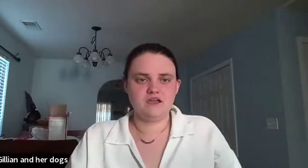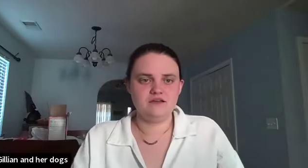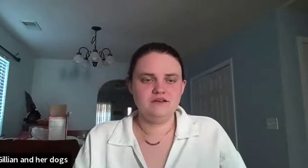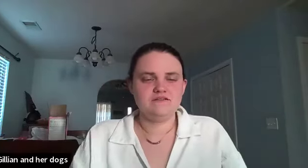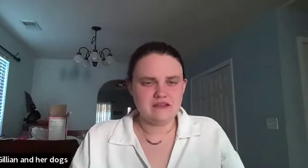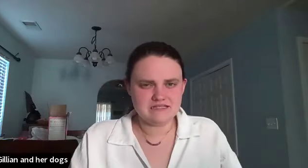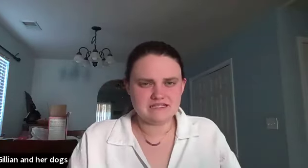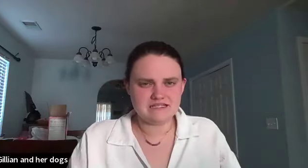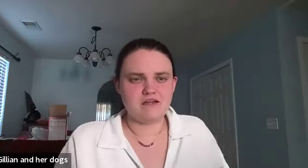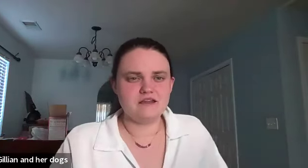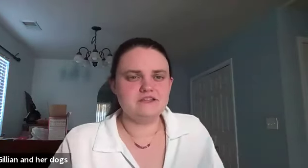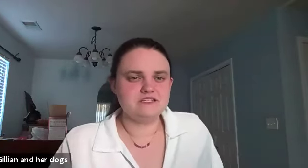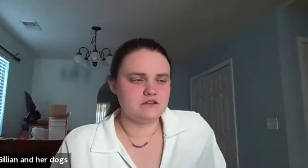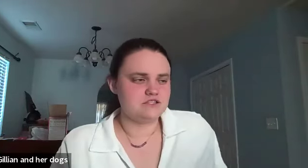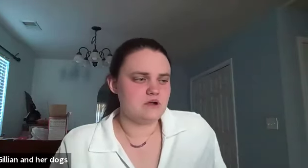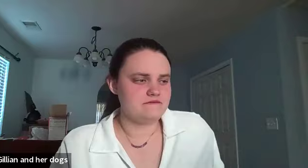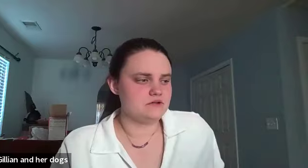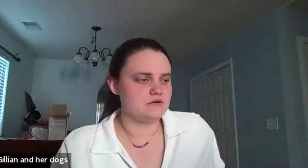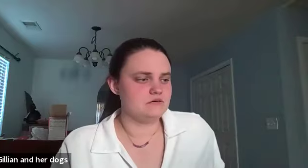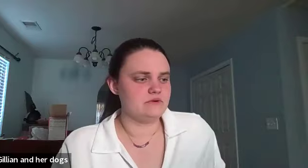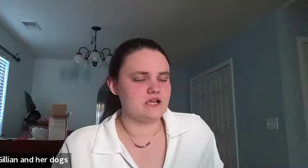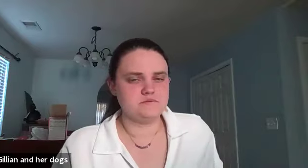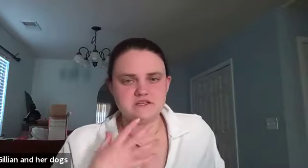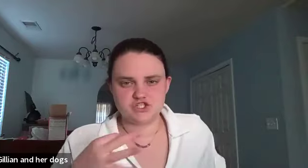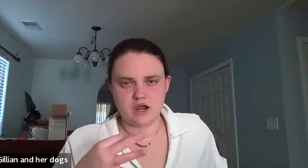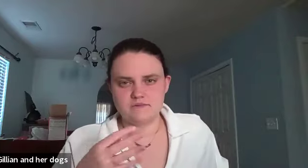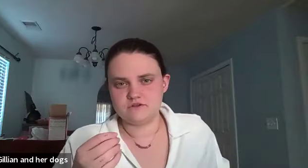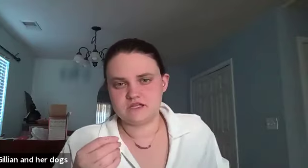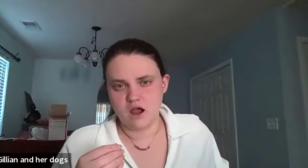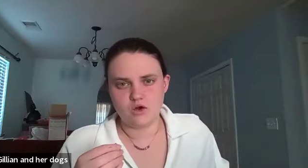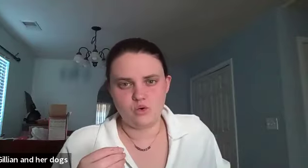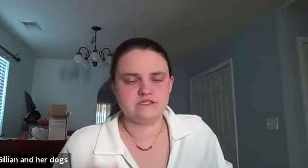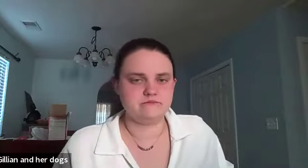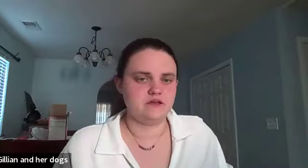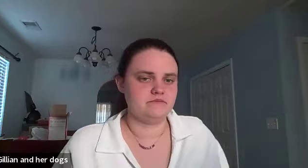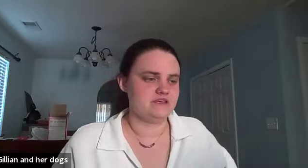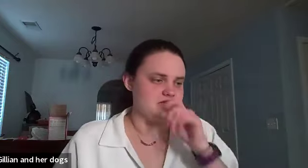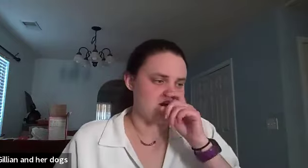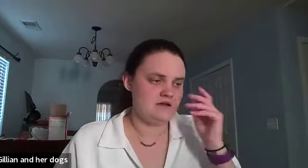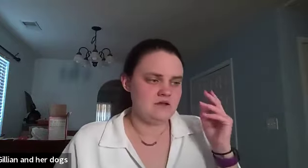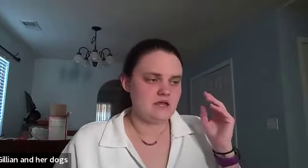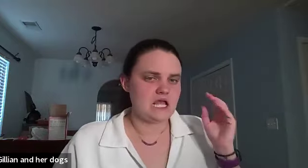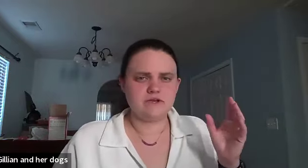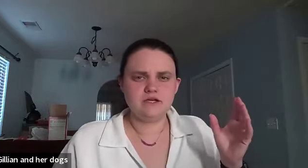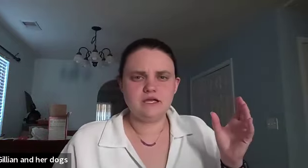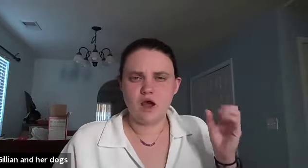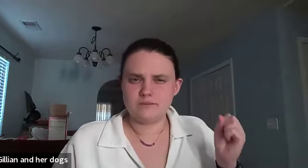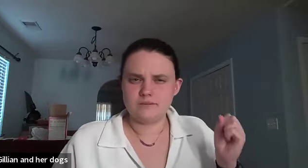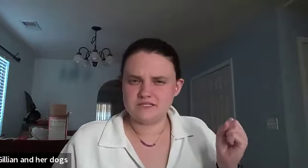Okay. The nice thing is a lot of these also, I feel when it comes to like describing foods like hot, colds, things like that, it's very common